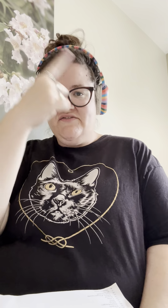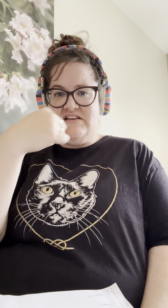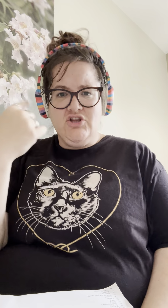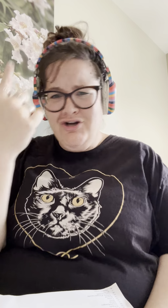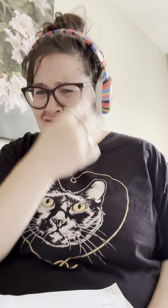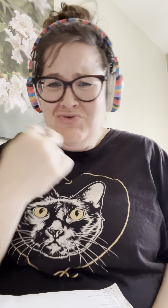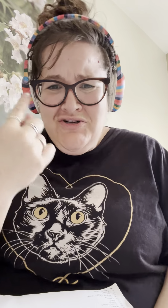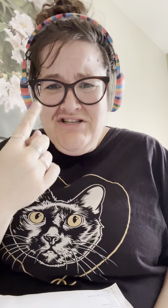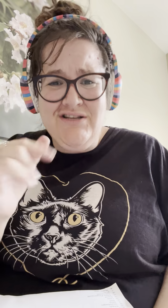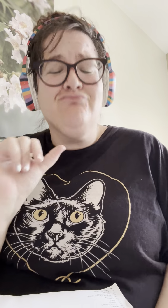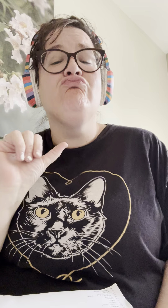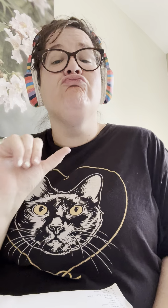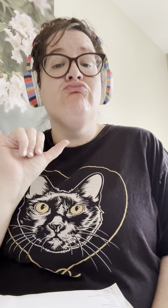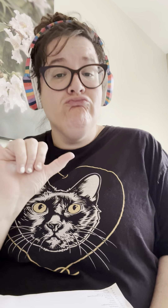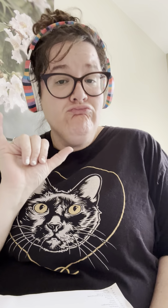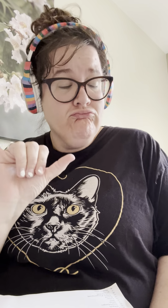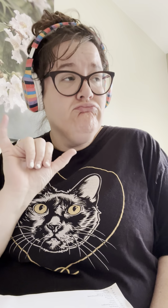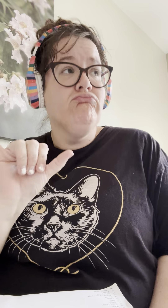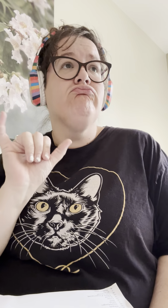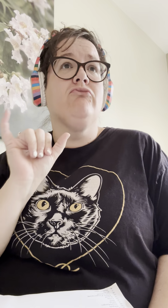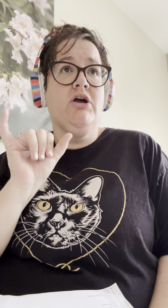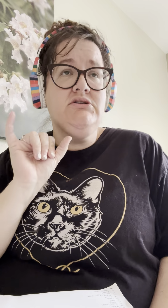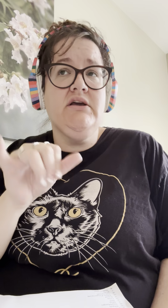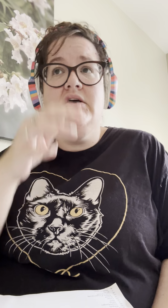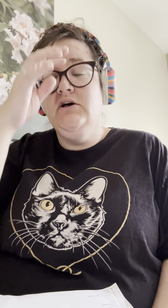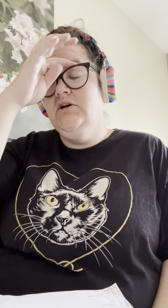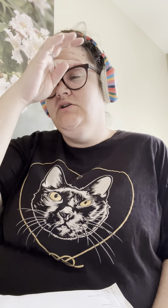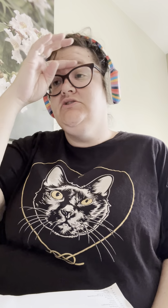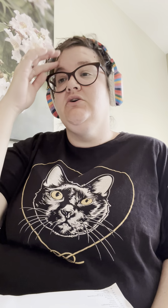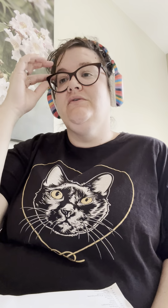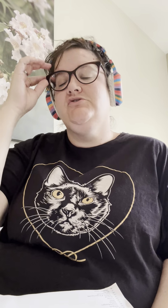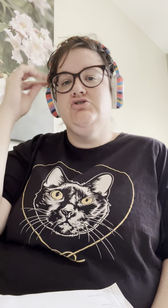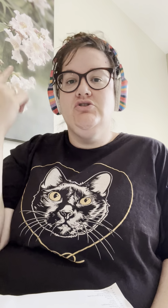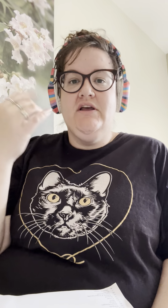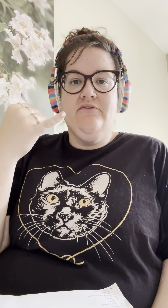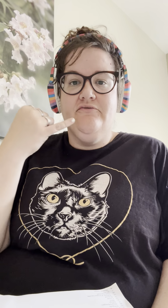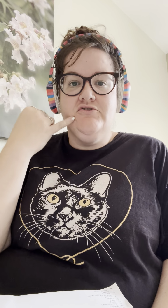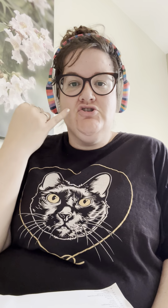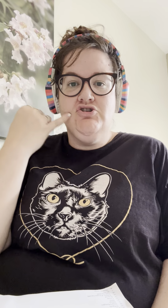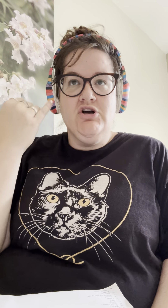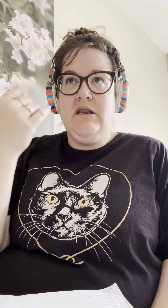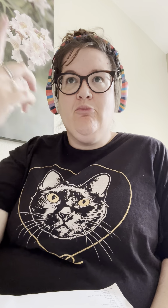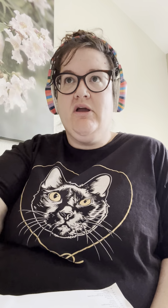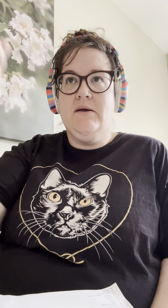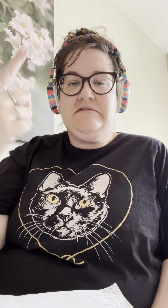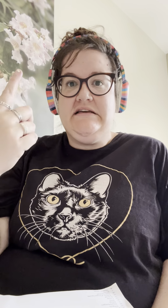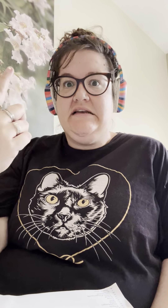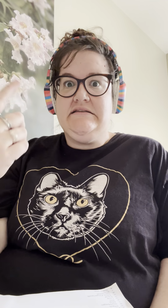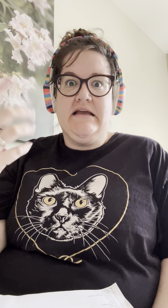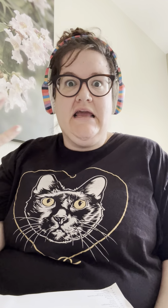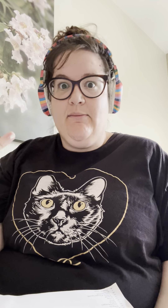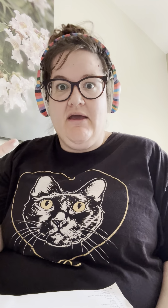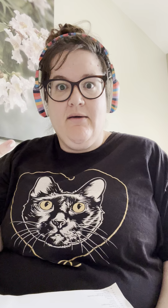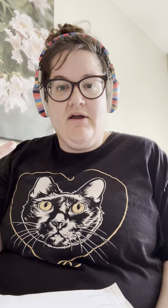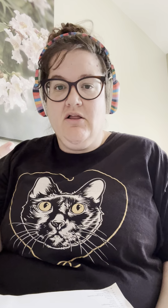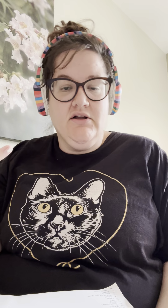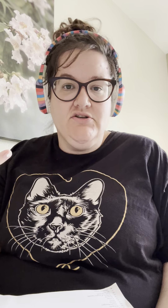face. Look at this gorgeousness. I see. So if Johnny Boy comes in and is like, hey babe, I clogged the